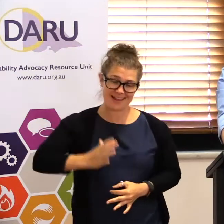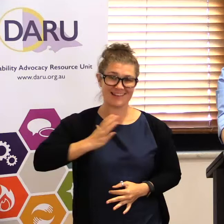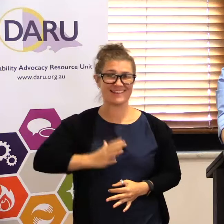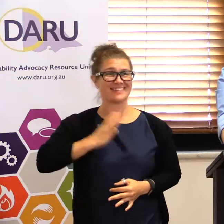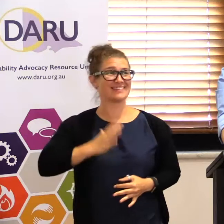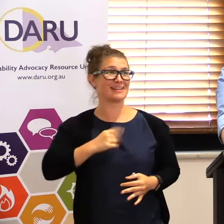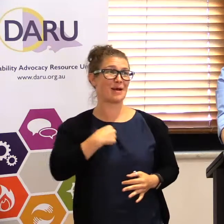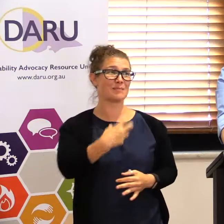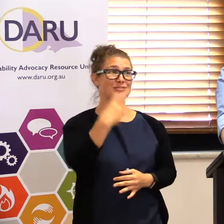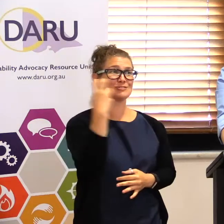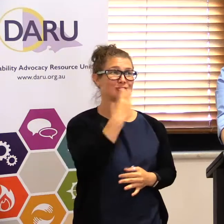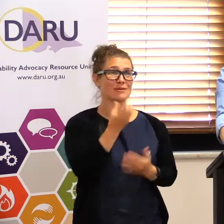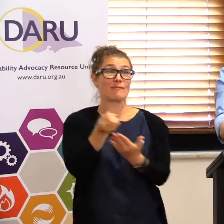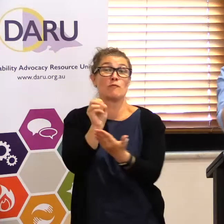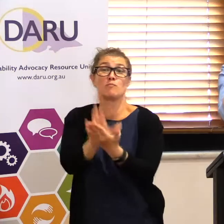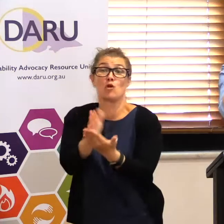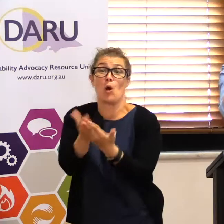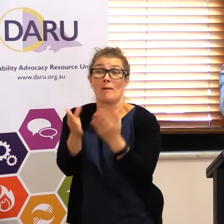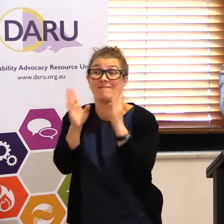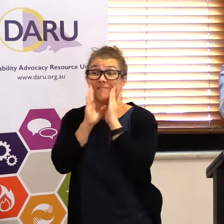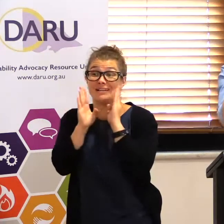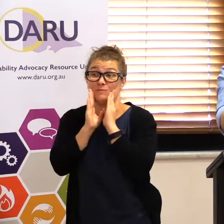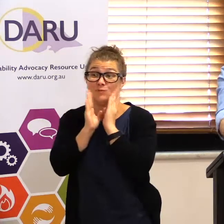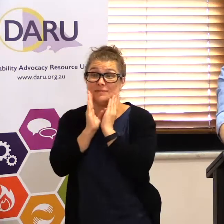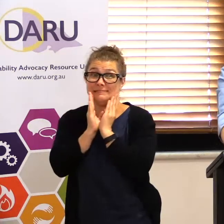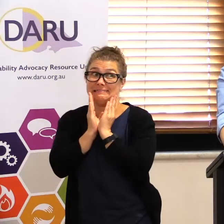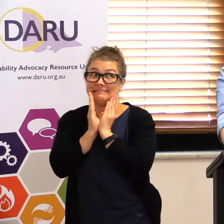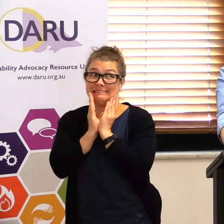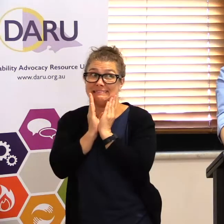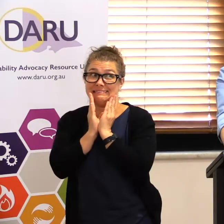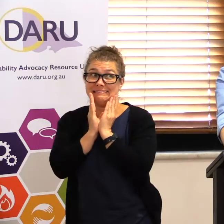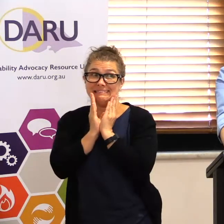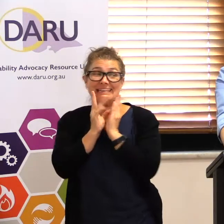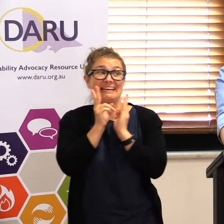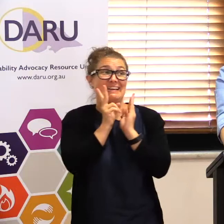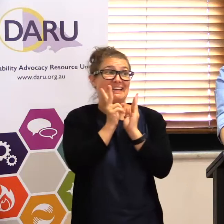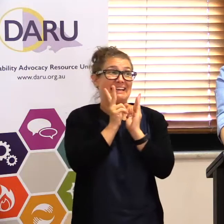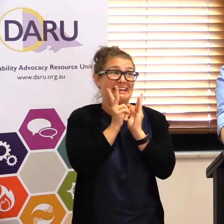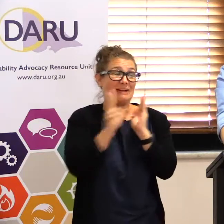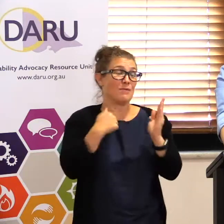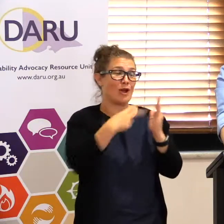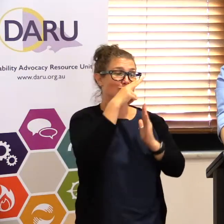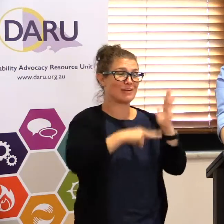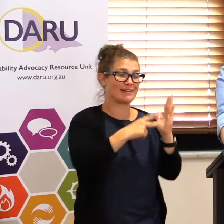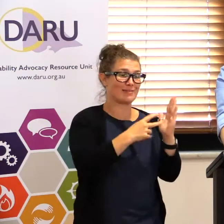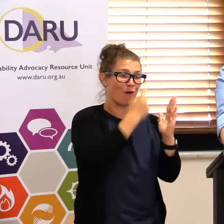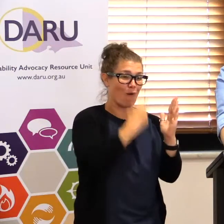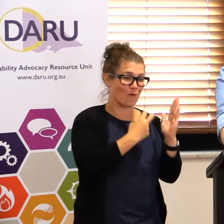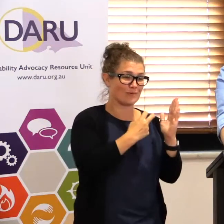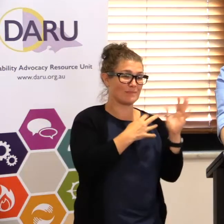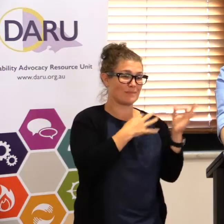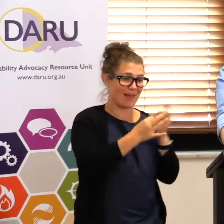sorry for putting on Facebook that it again wasn't in the plan when I was reading the old plan.